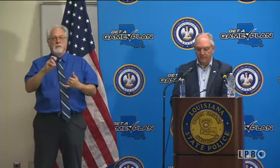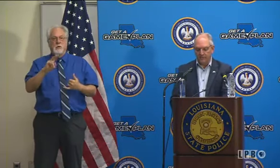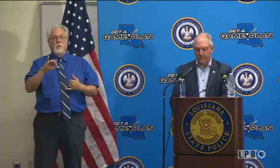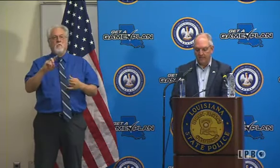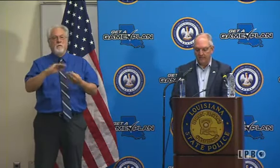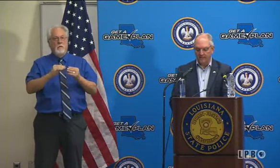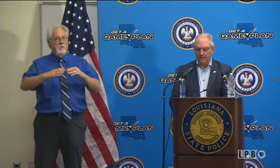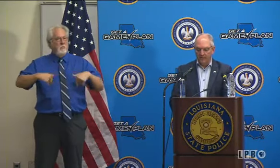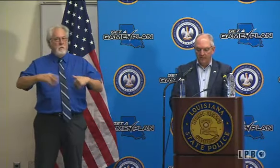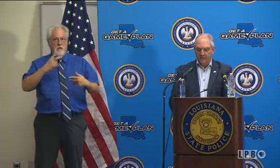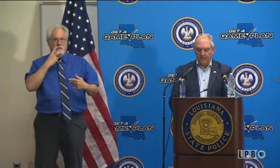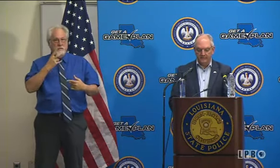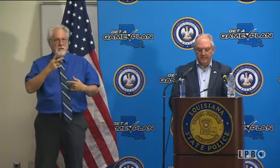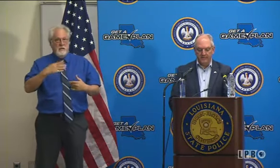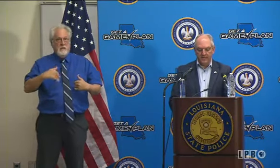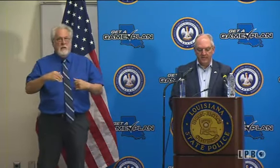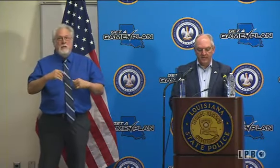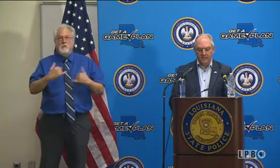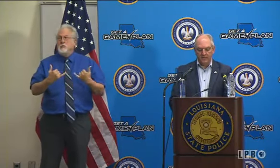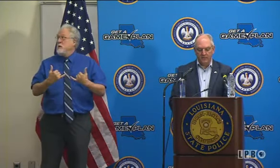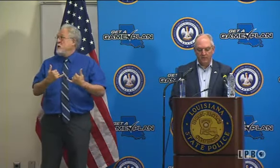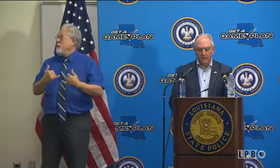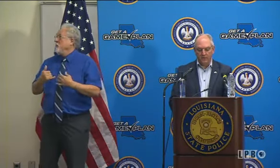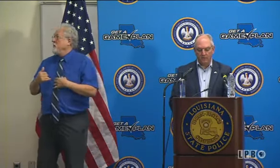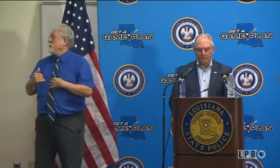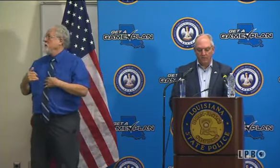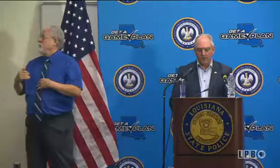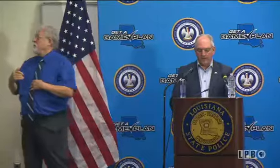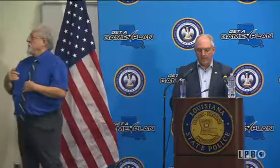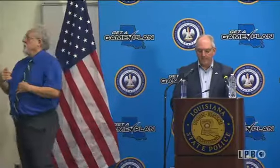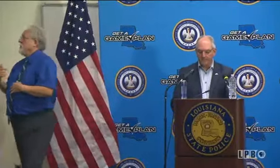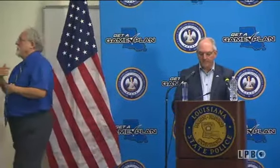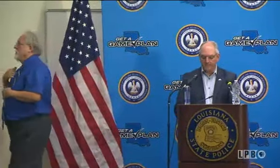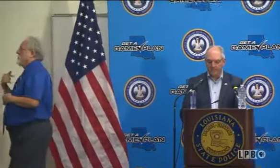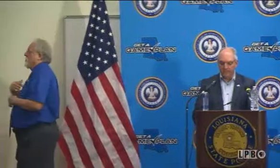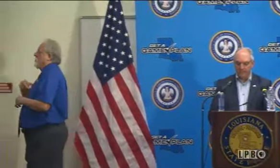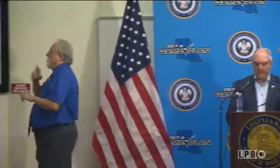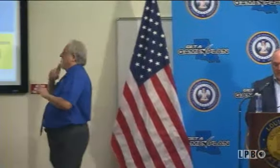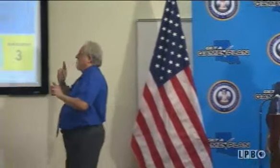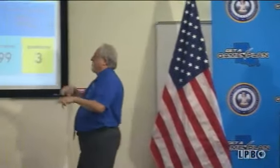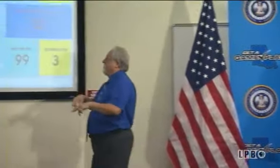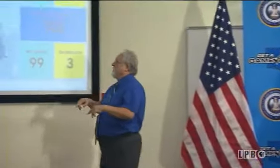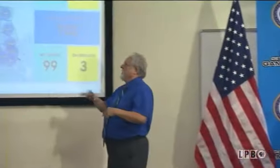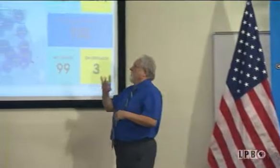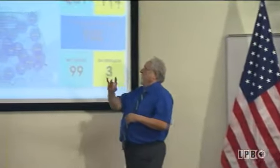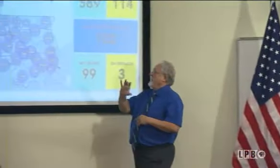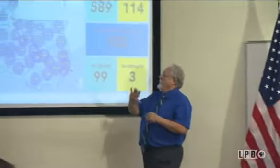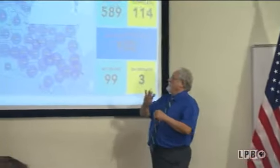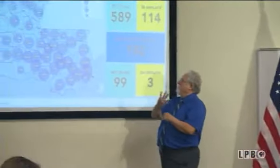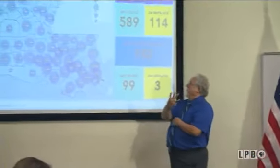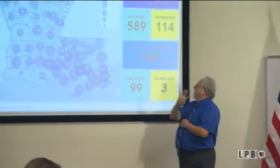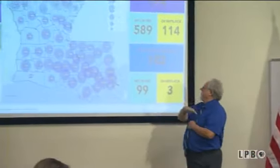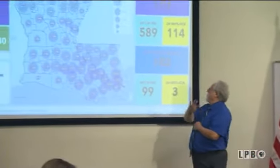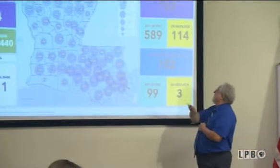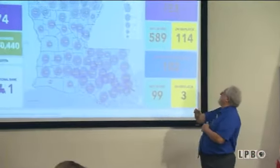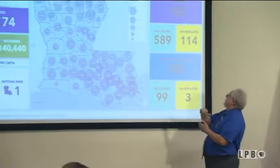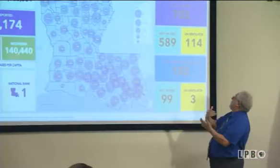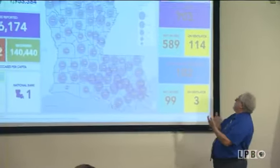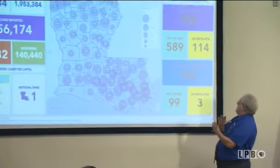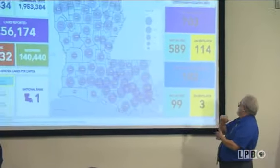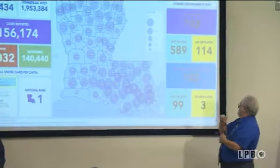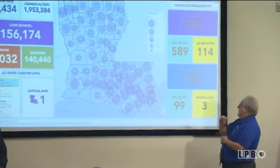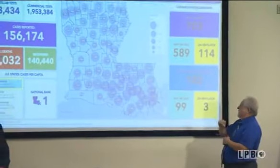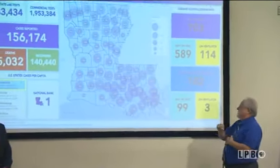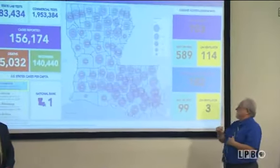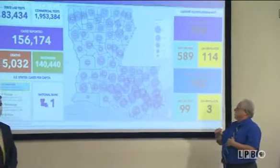have seen them yet. But today, we are reporting 844 new cases,